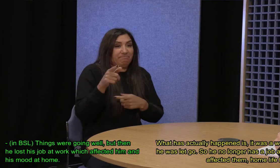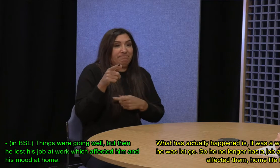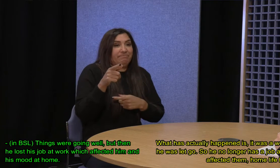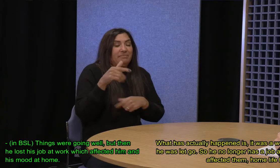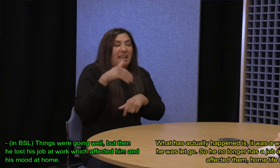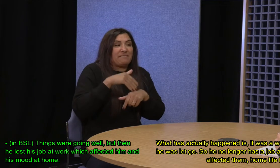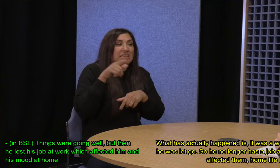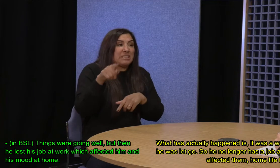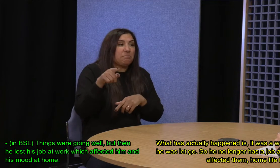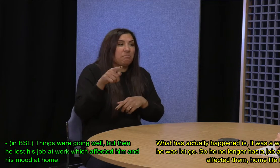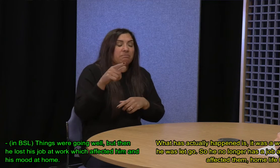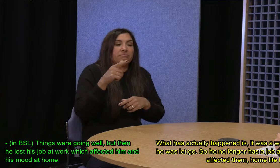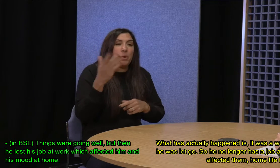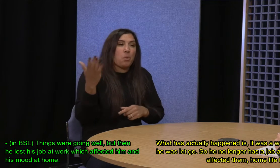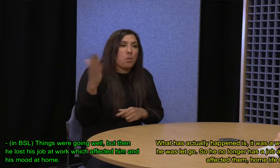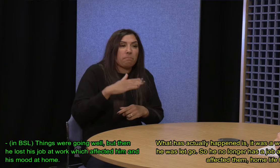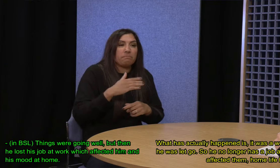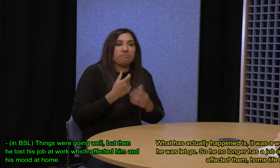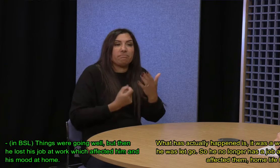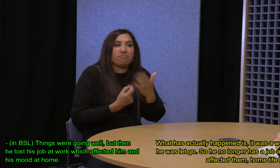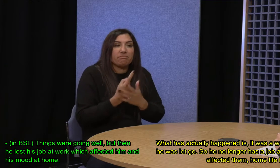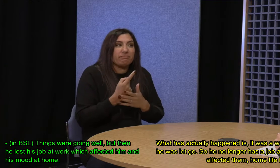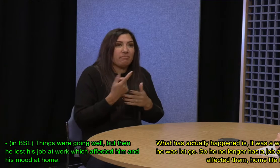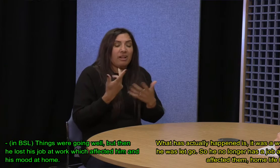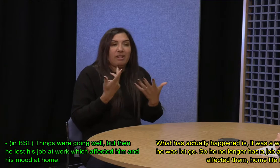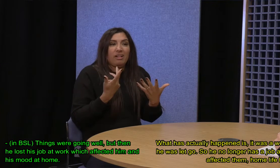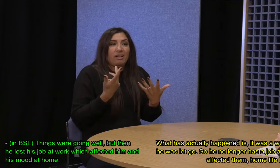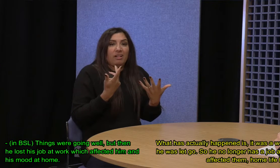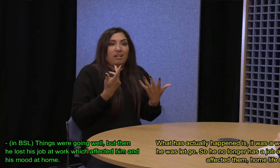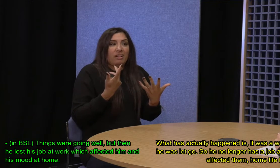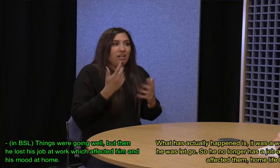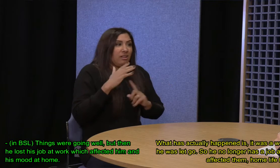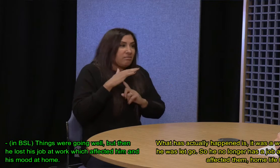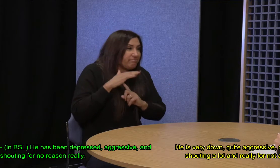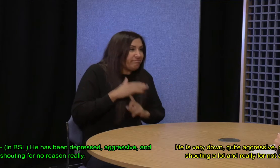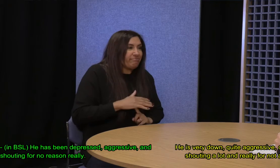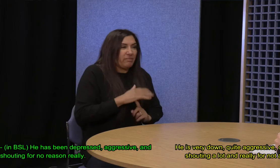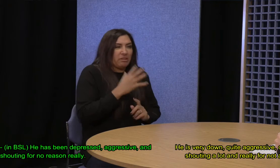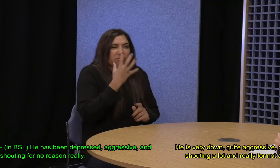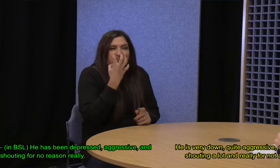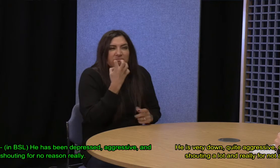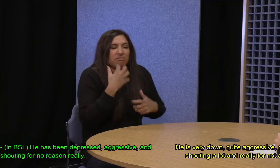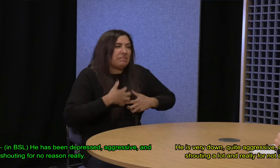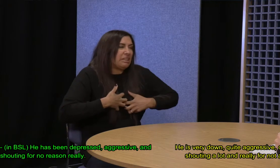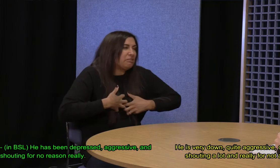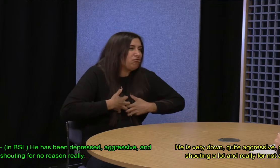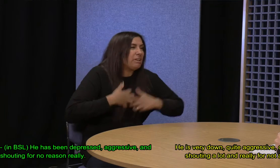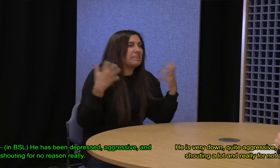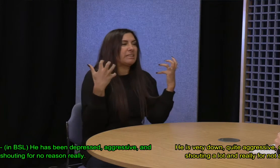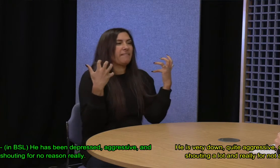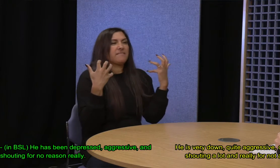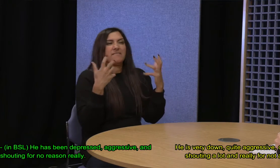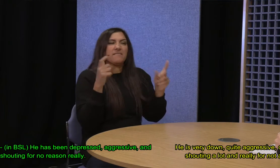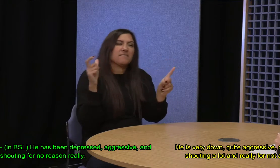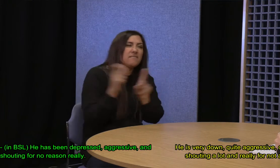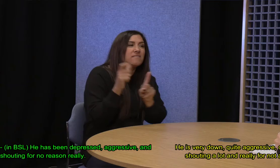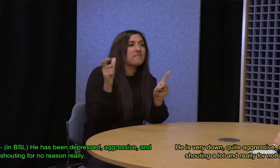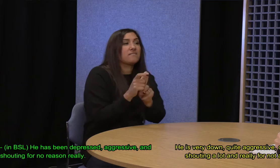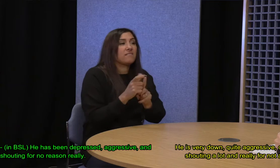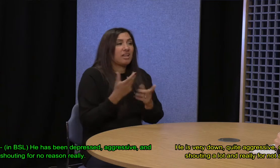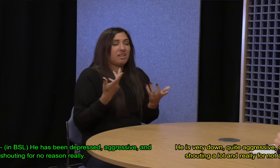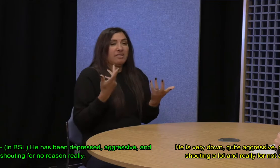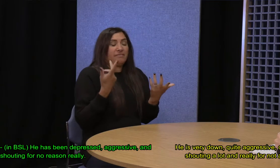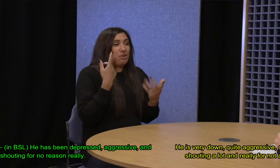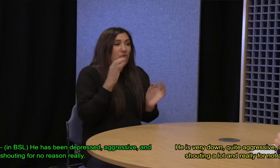job. And it's really affected him. Home life has changed. He's very down, quite